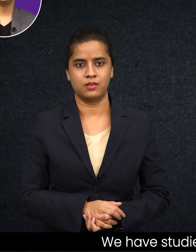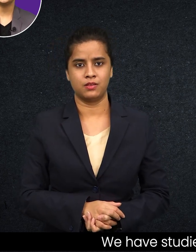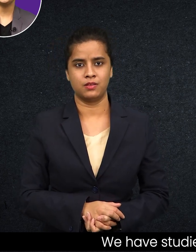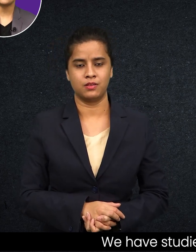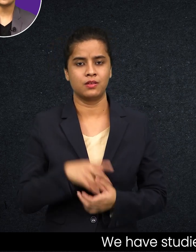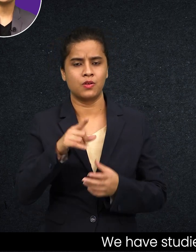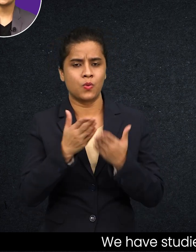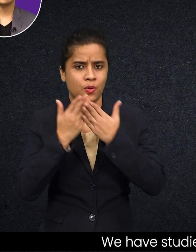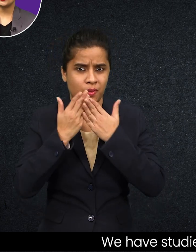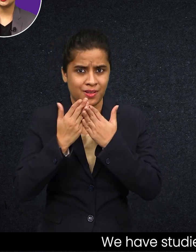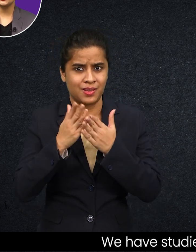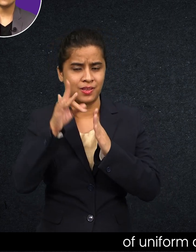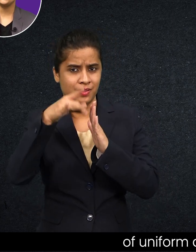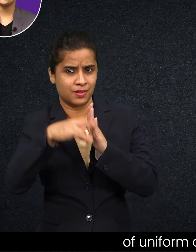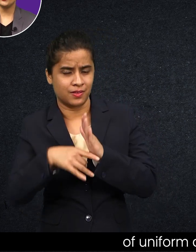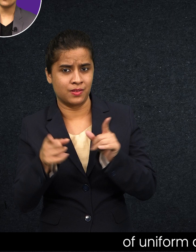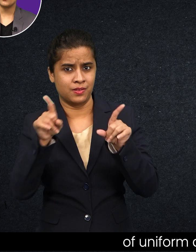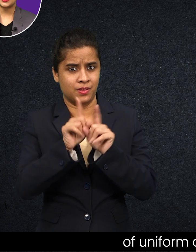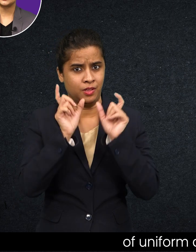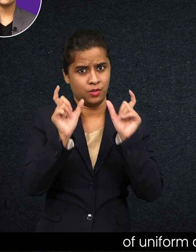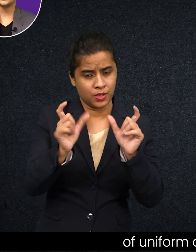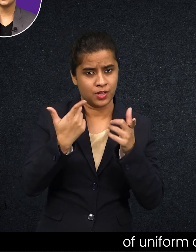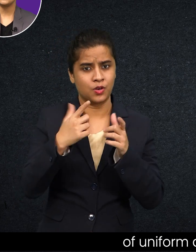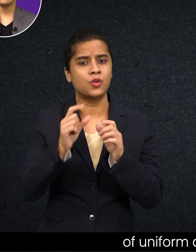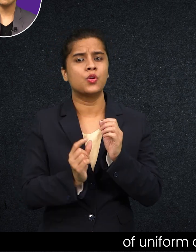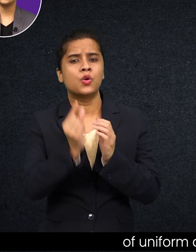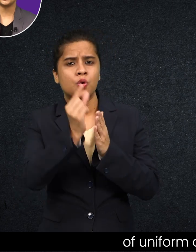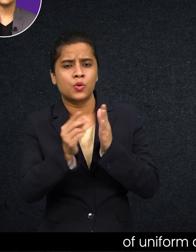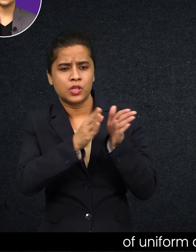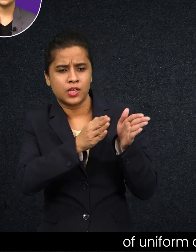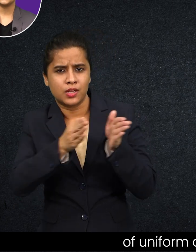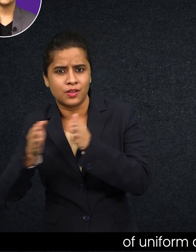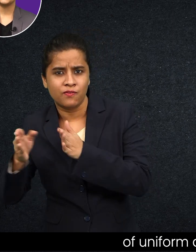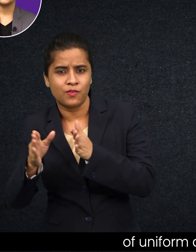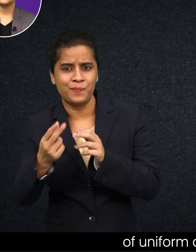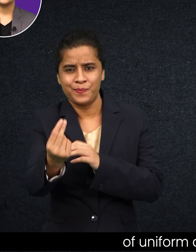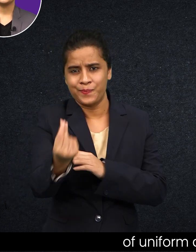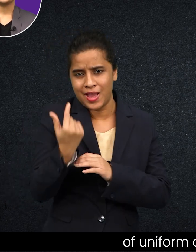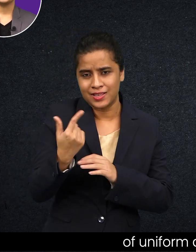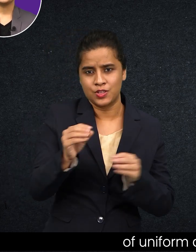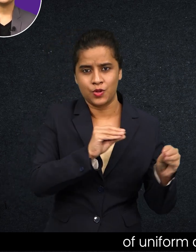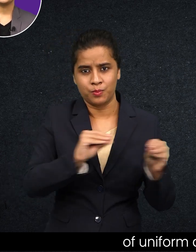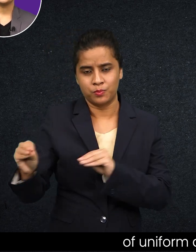We have studied about the equations of uniform accelerated motion.